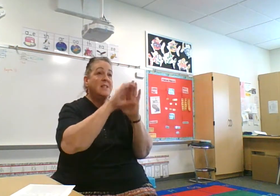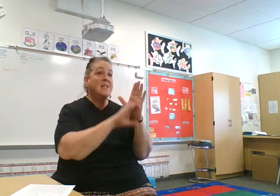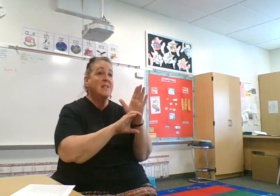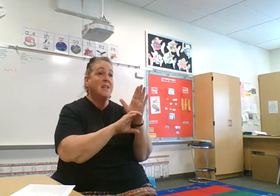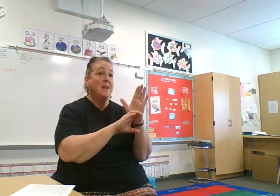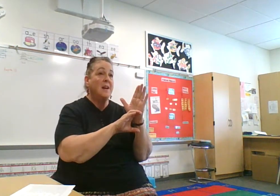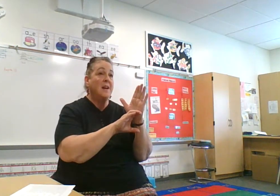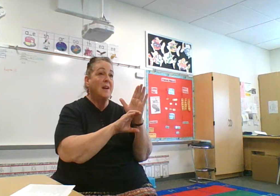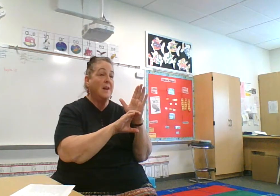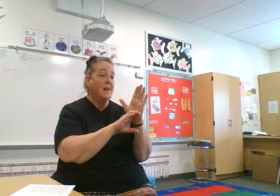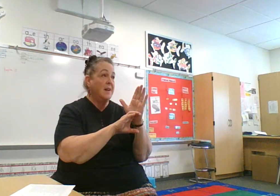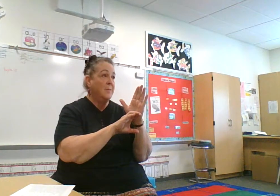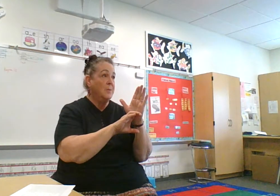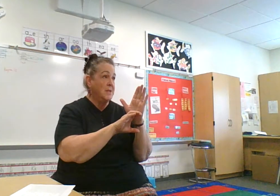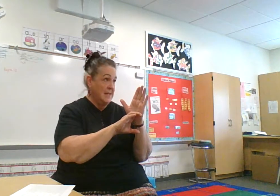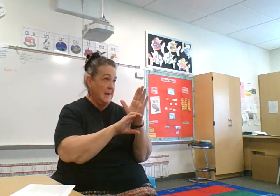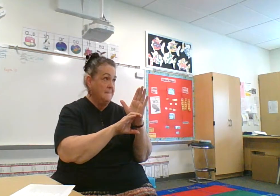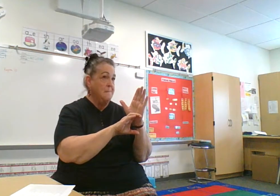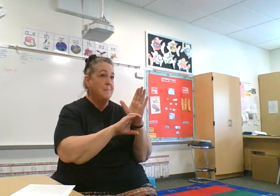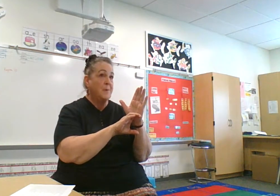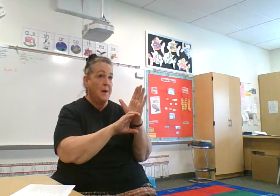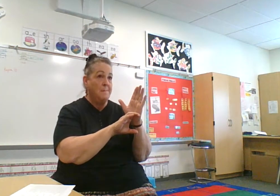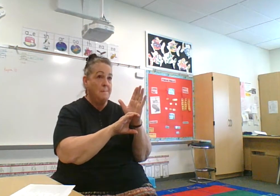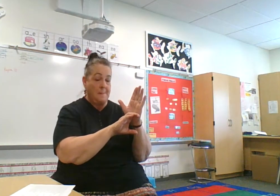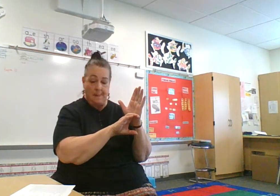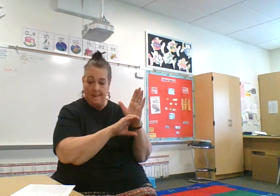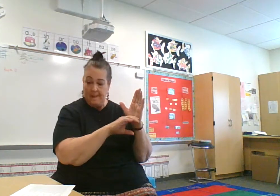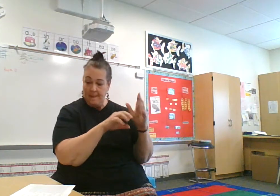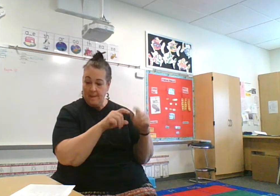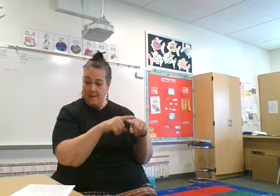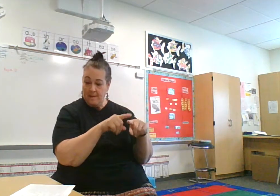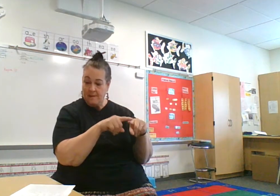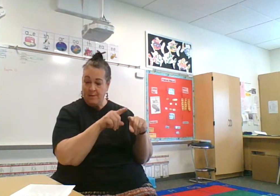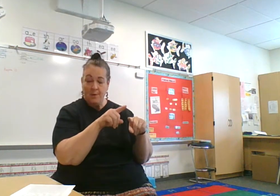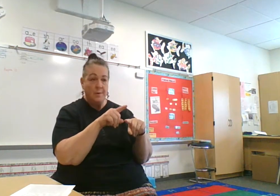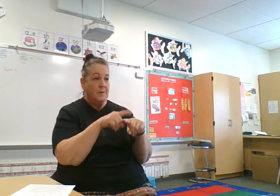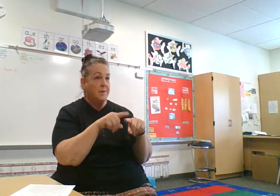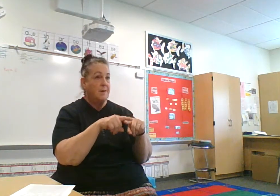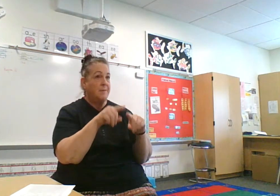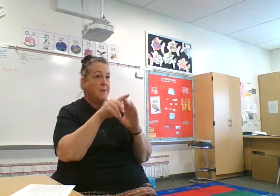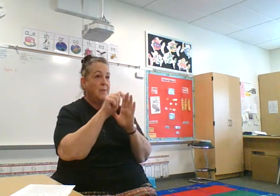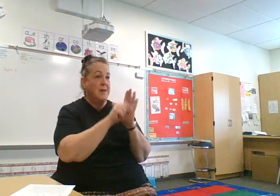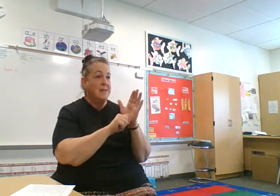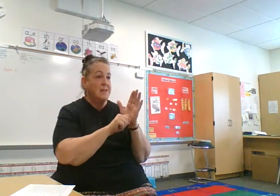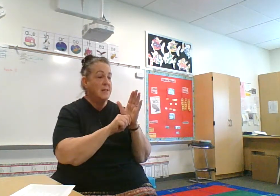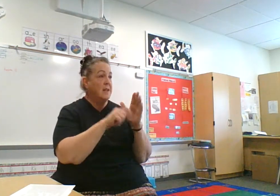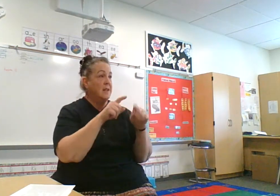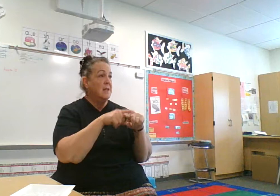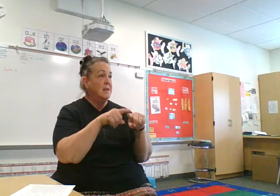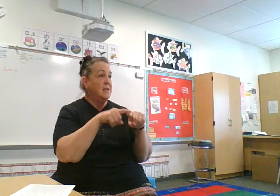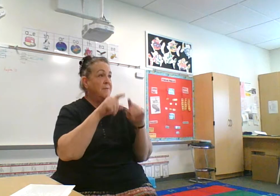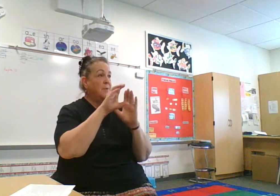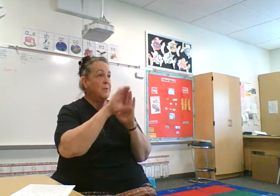difference with a C. Okay? Differ, different,